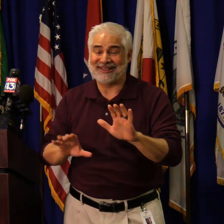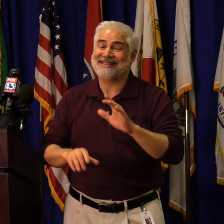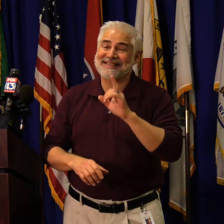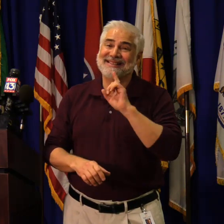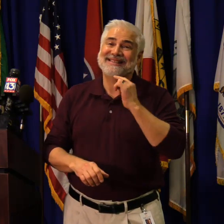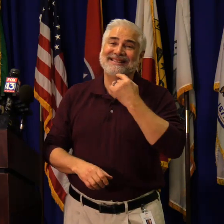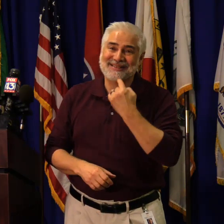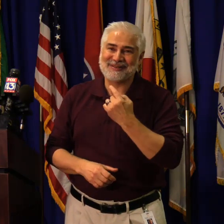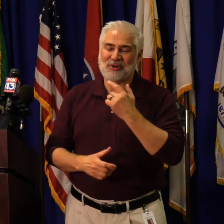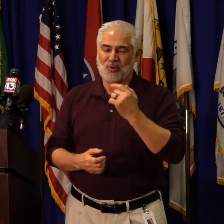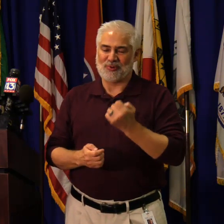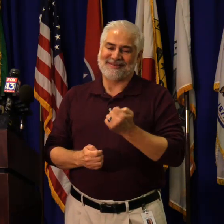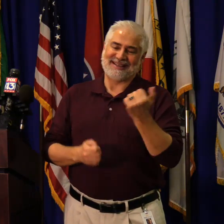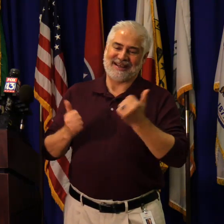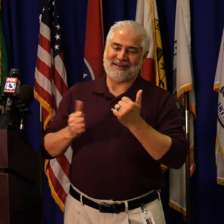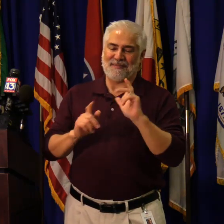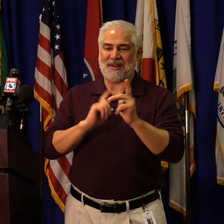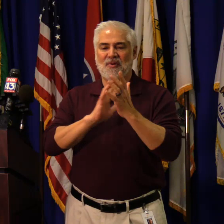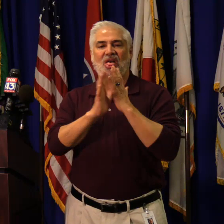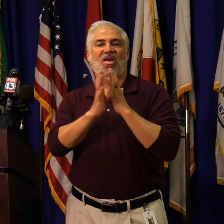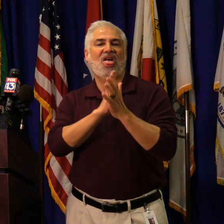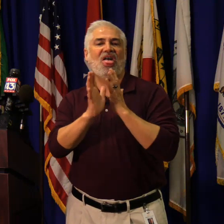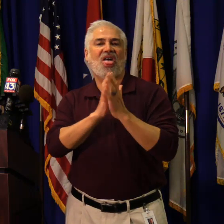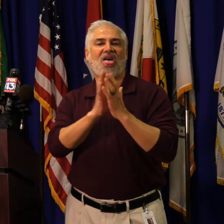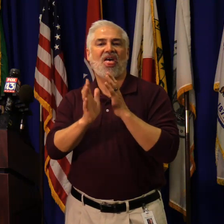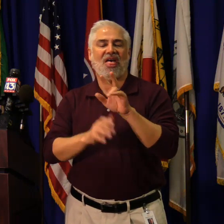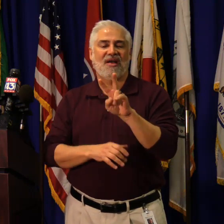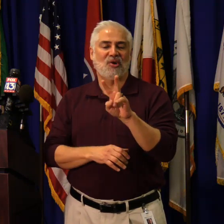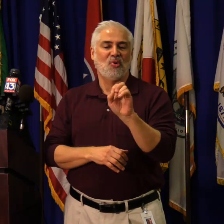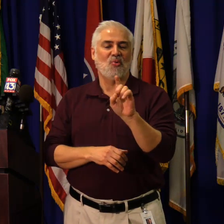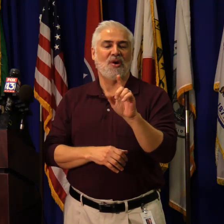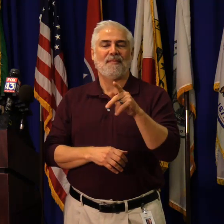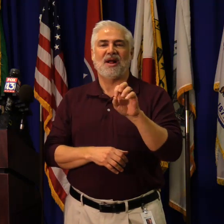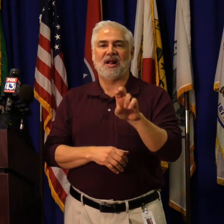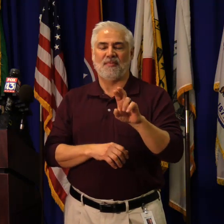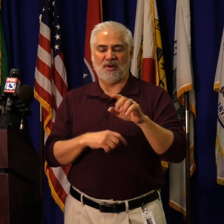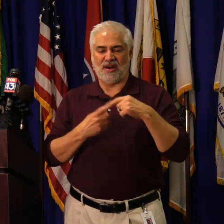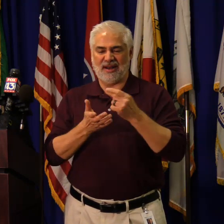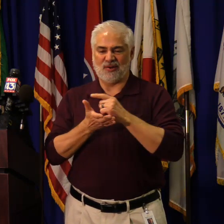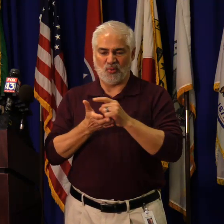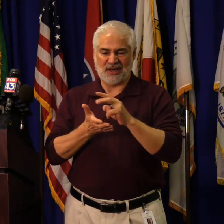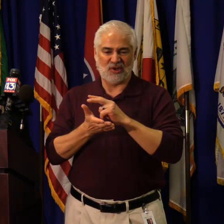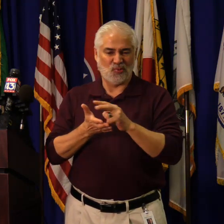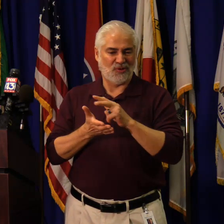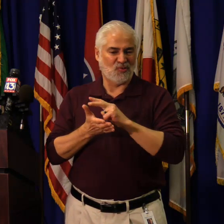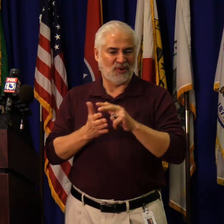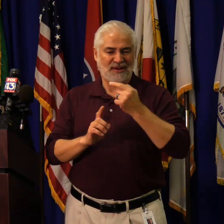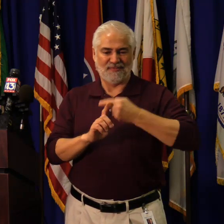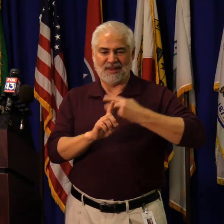trying to eliminate the foot traffic in and out of 201 over the next coming weeks and months.